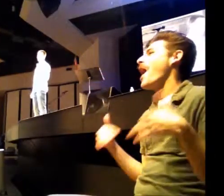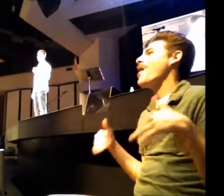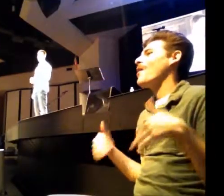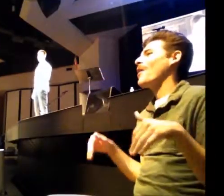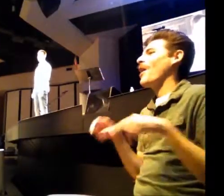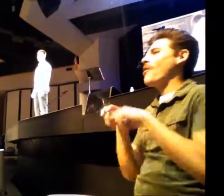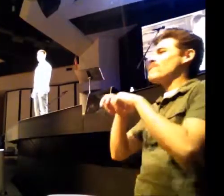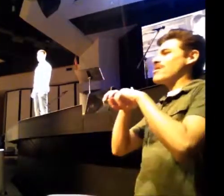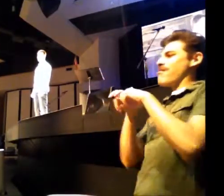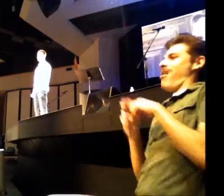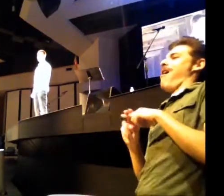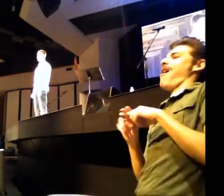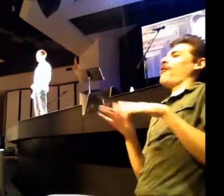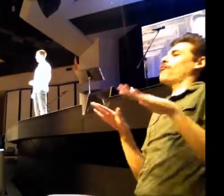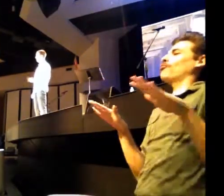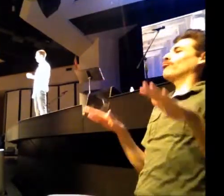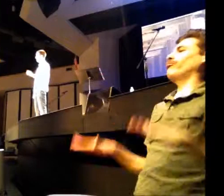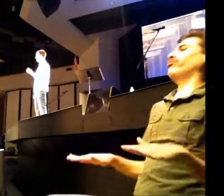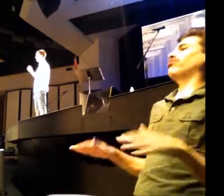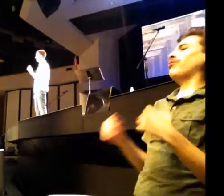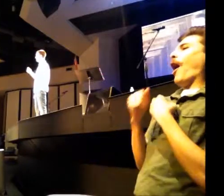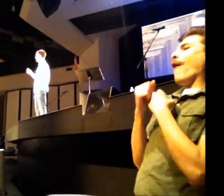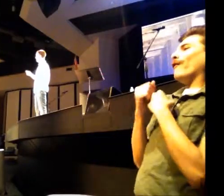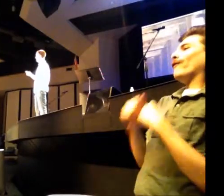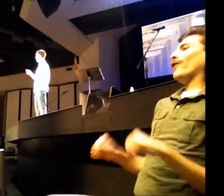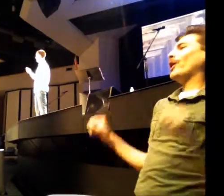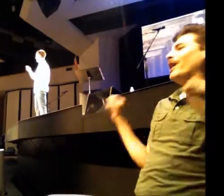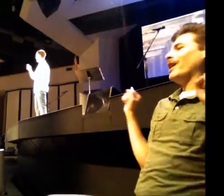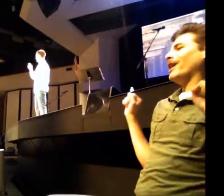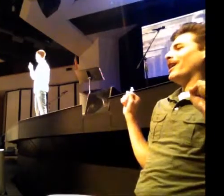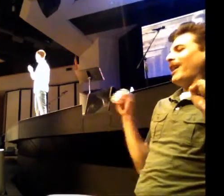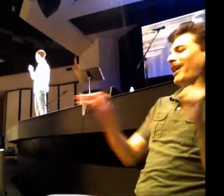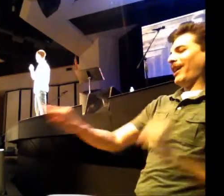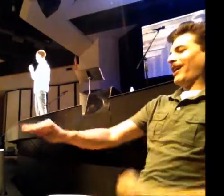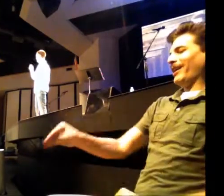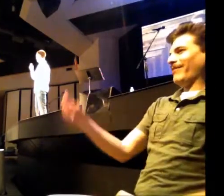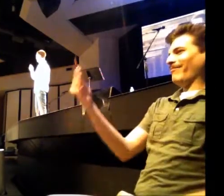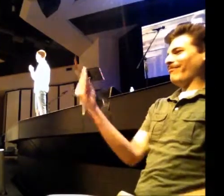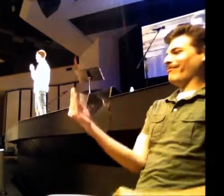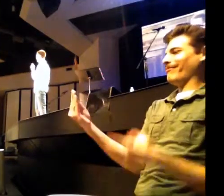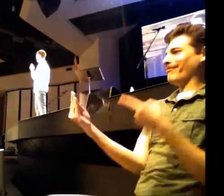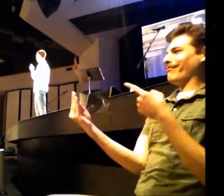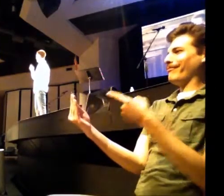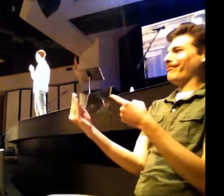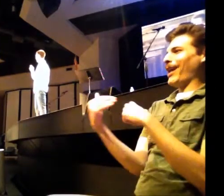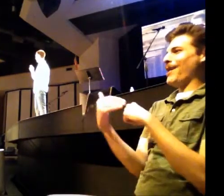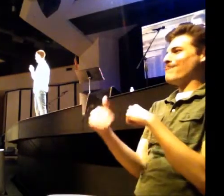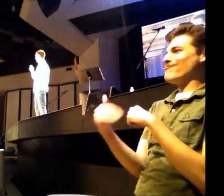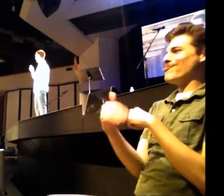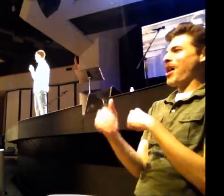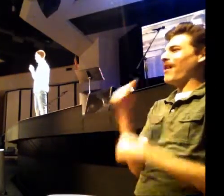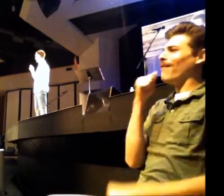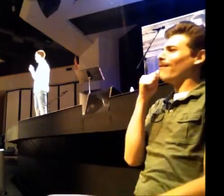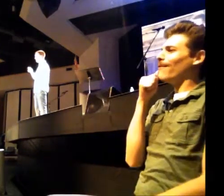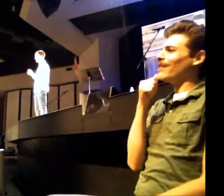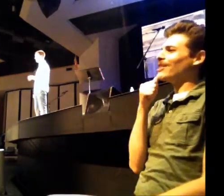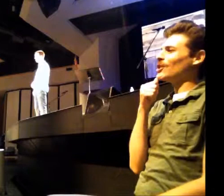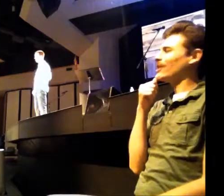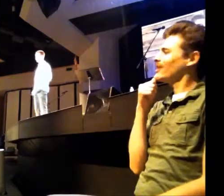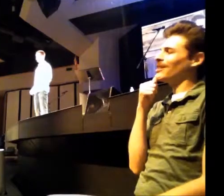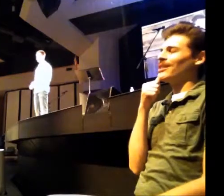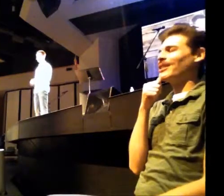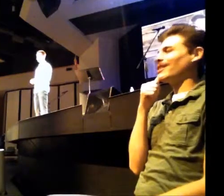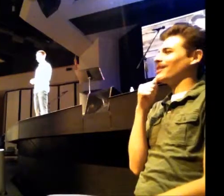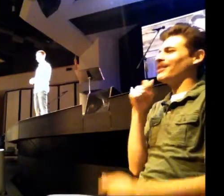reclined, declaring their freedom. As they go now to eat what was called the bread of affliction in the very beginning. But it's